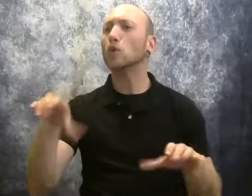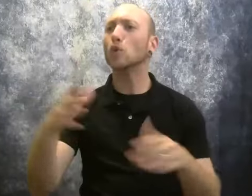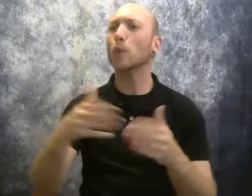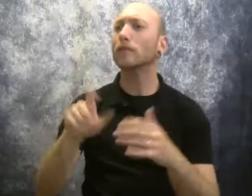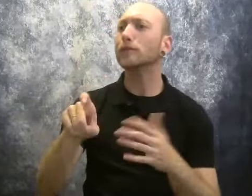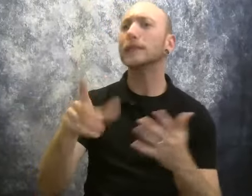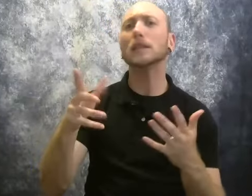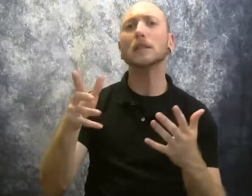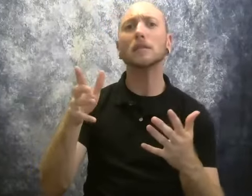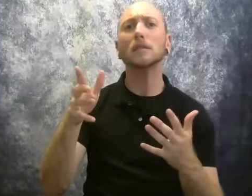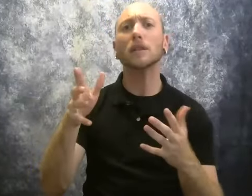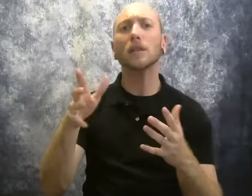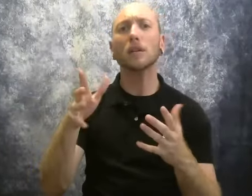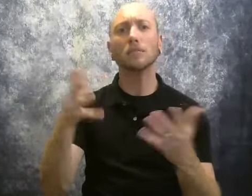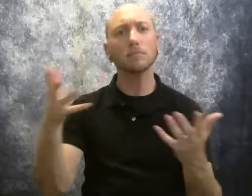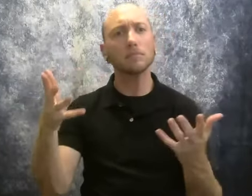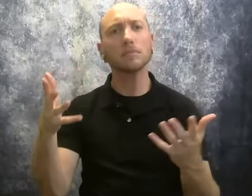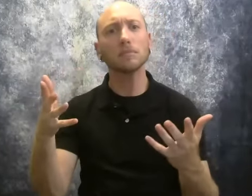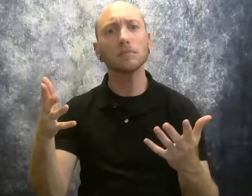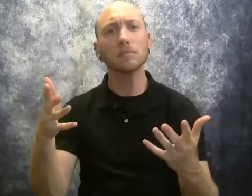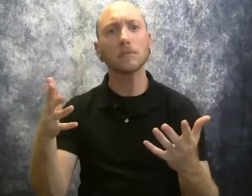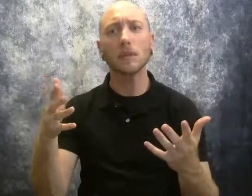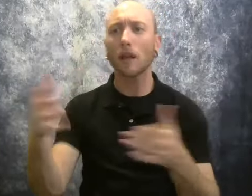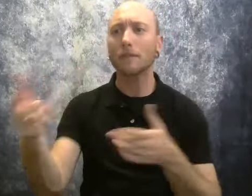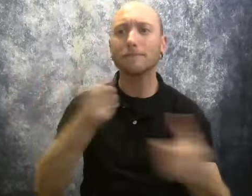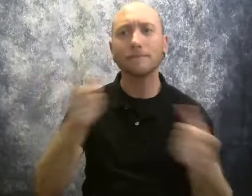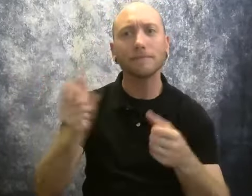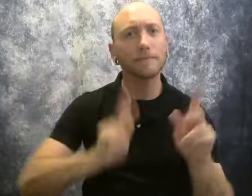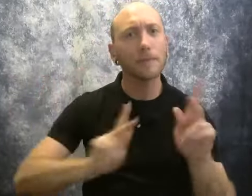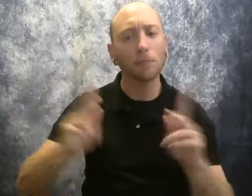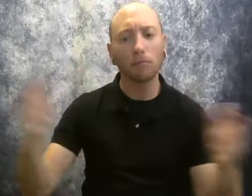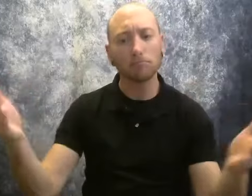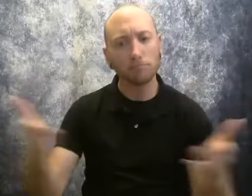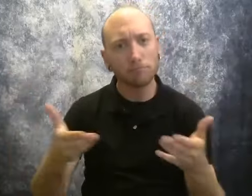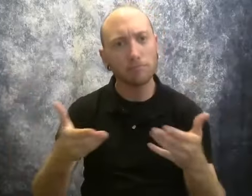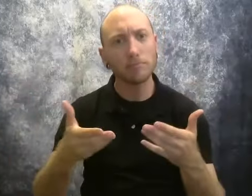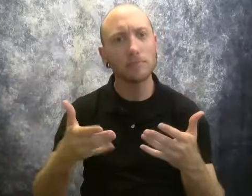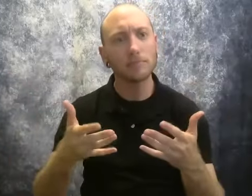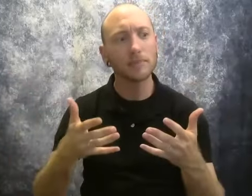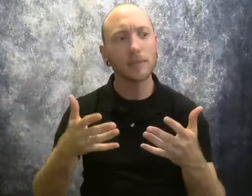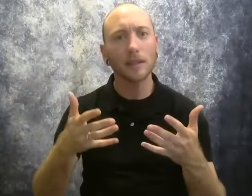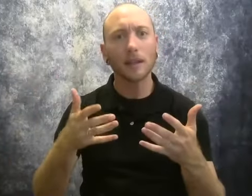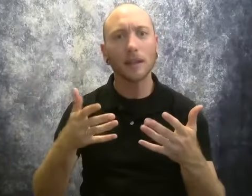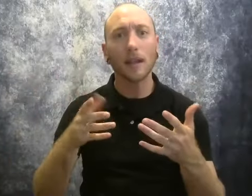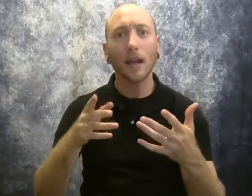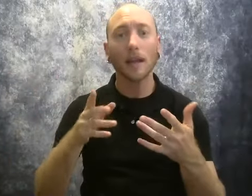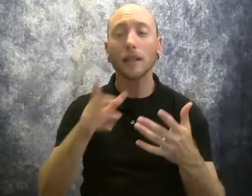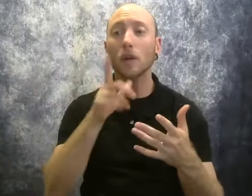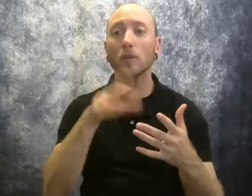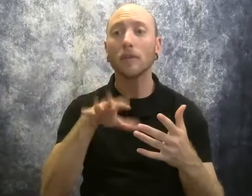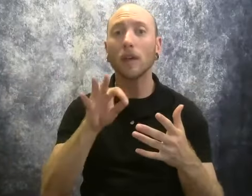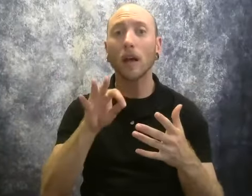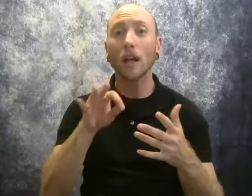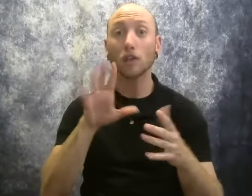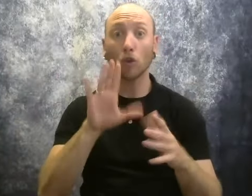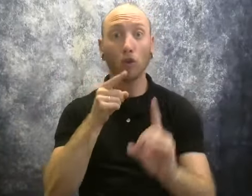do what you're going to do, and put yourself with your family, and stand, grab a few other people, and go out with the